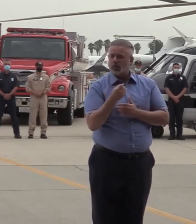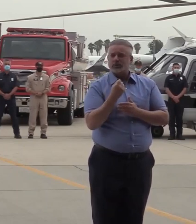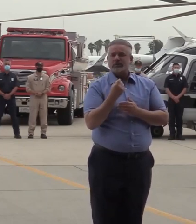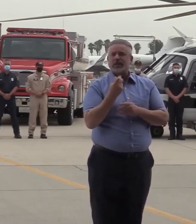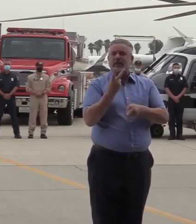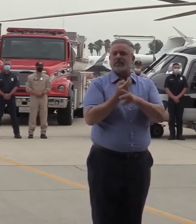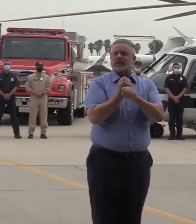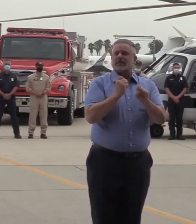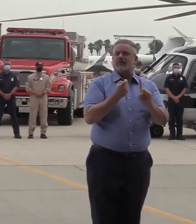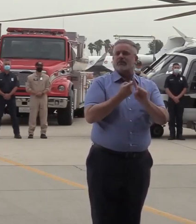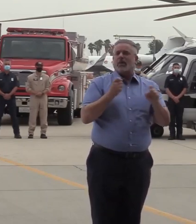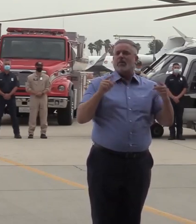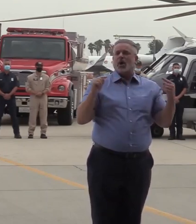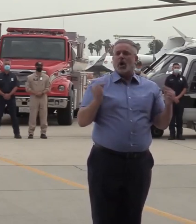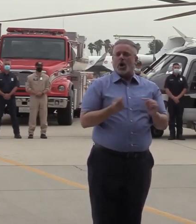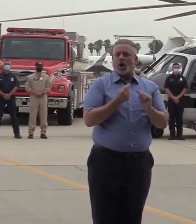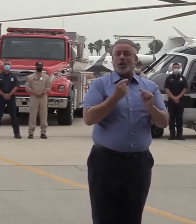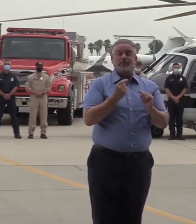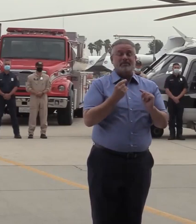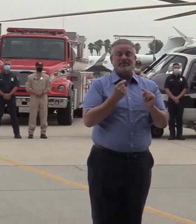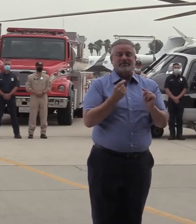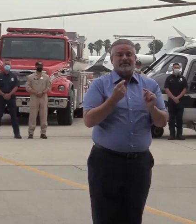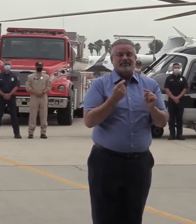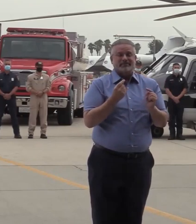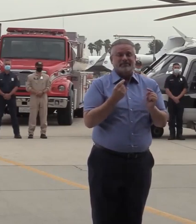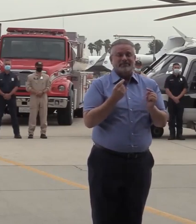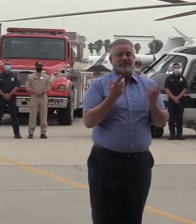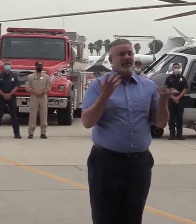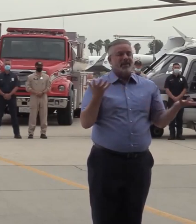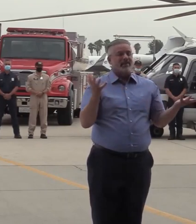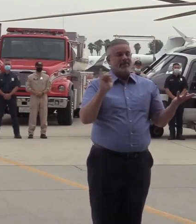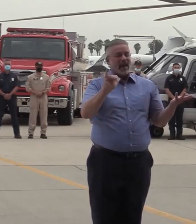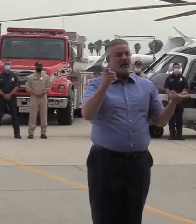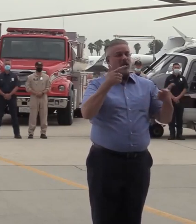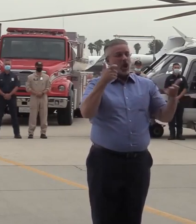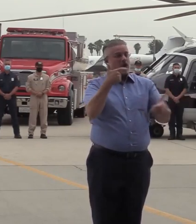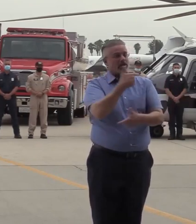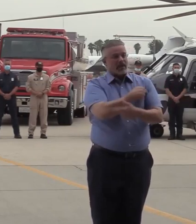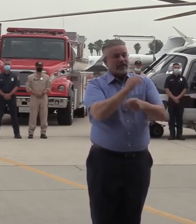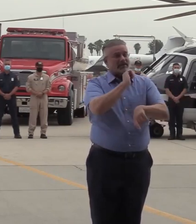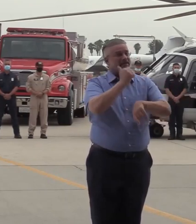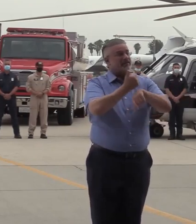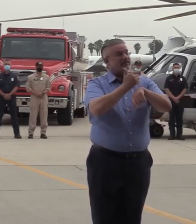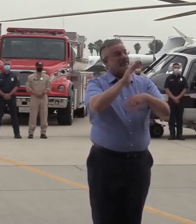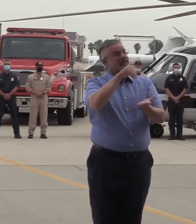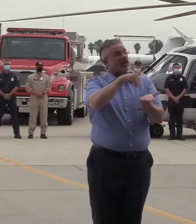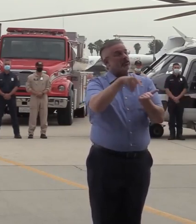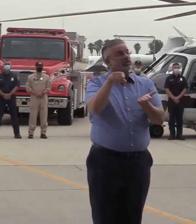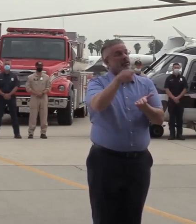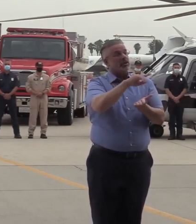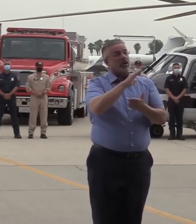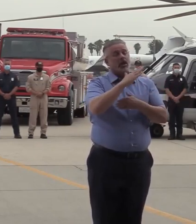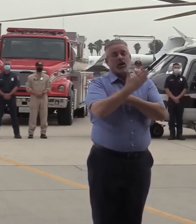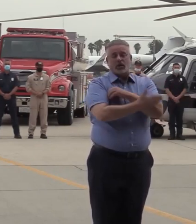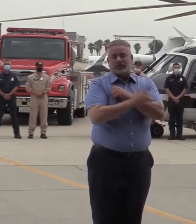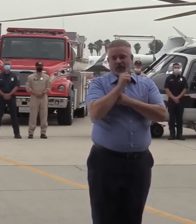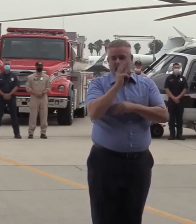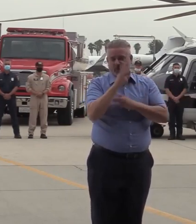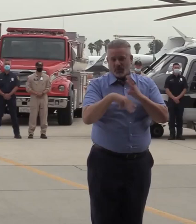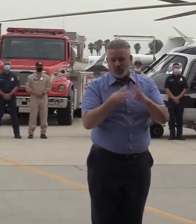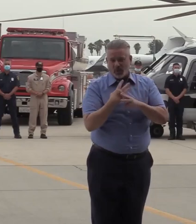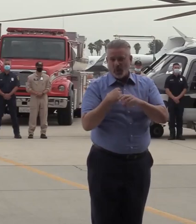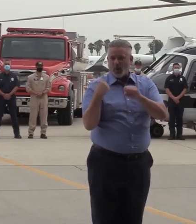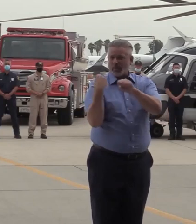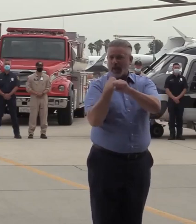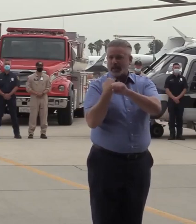from harm. And whether that's helping stand up the largest vaccination and testing centers anywhere in the country, if not the world, or battling